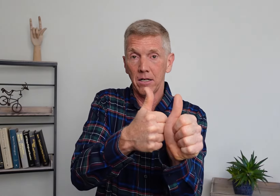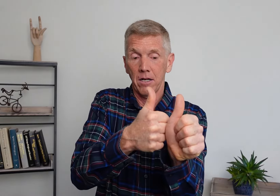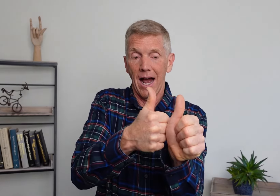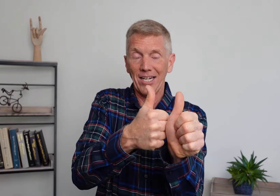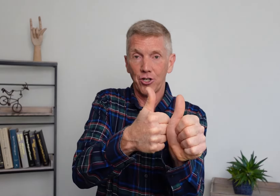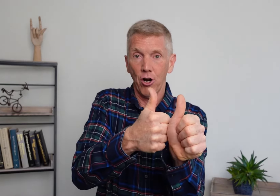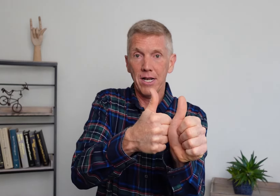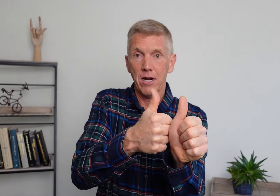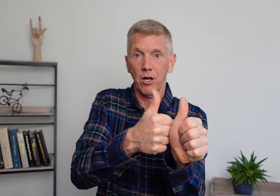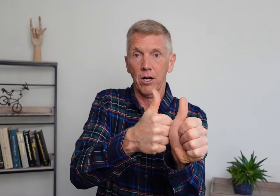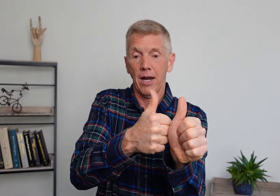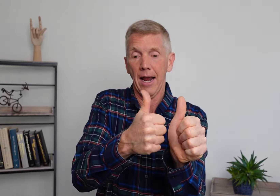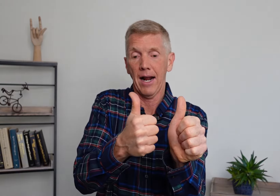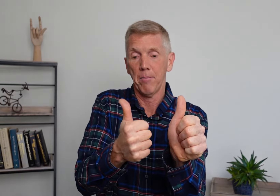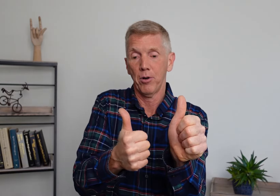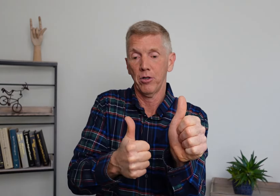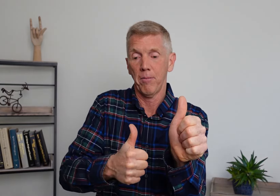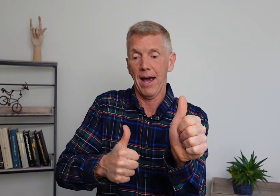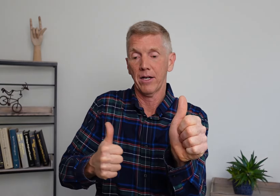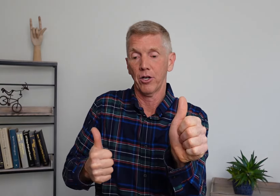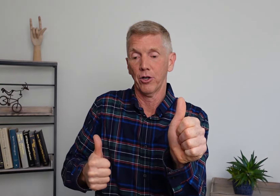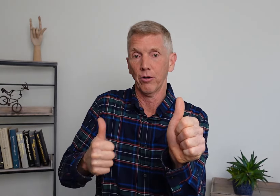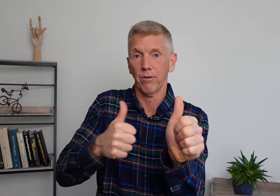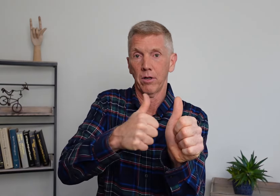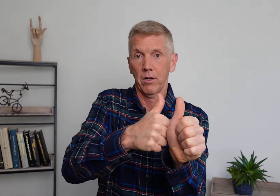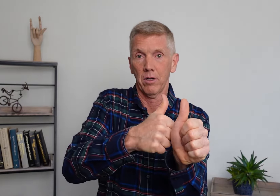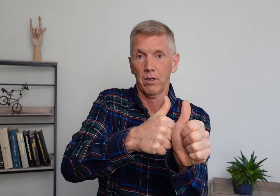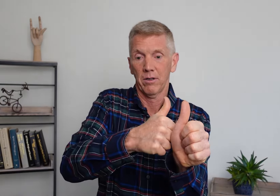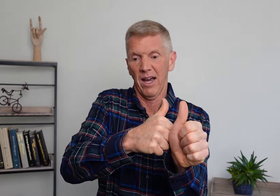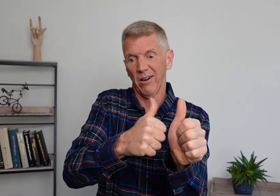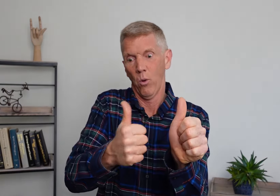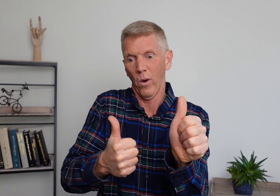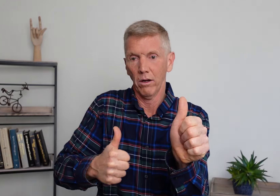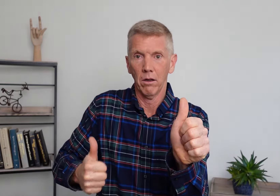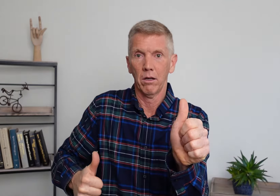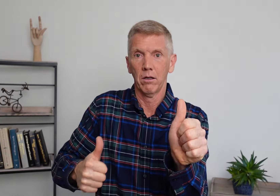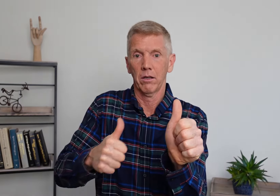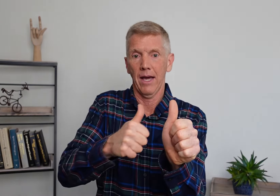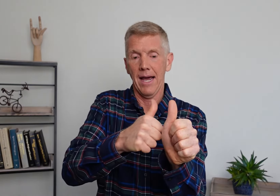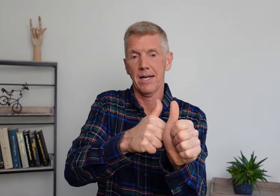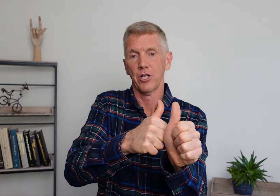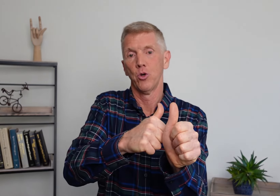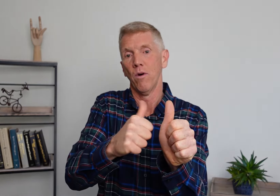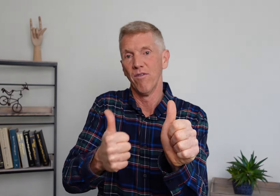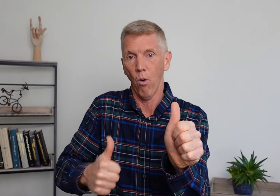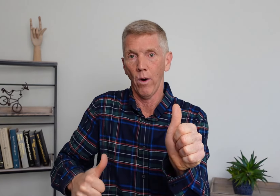I start here and I pull it back in a curve, okay, or a wiggle, okay, to avoid,